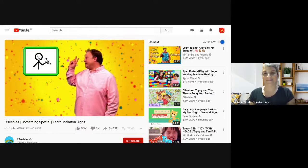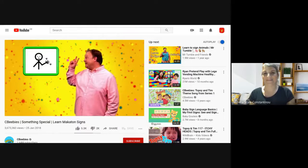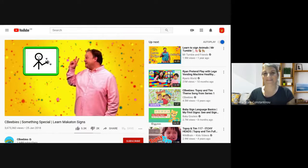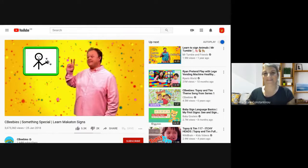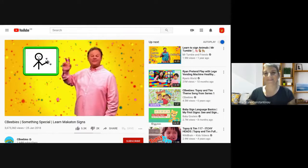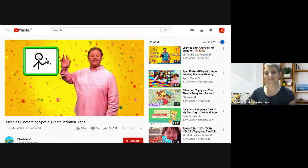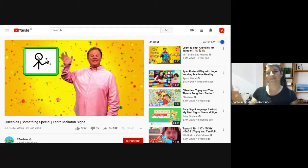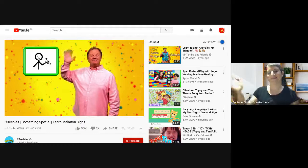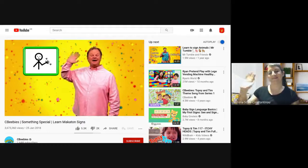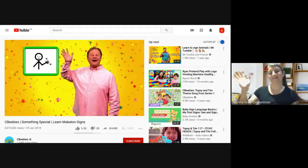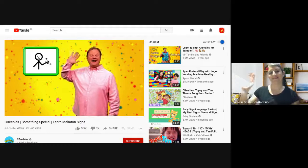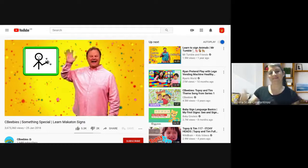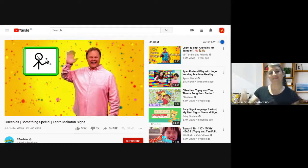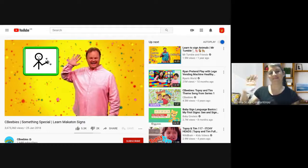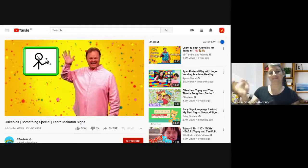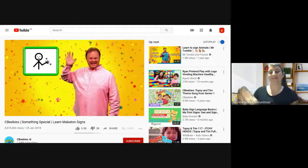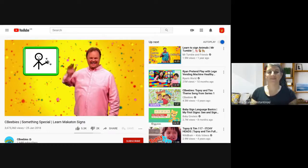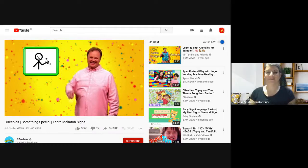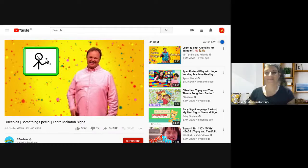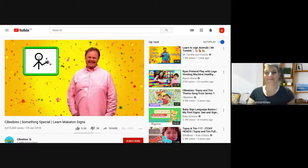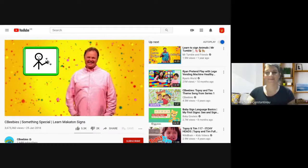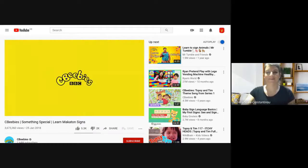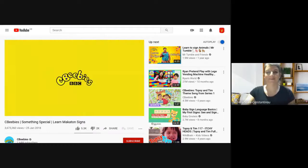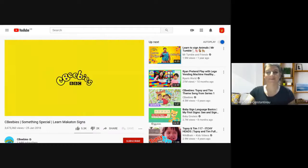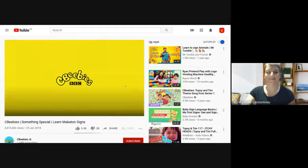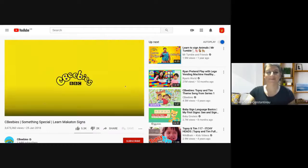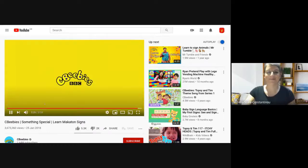Look. Look. Goodbye.